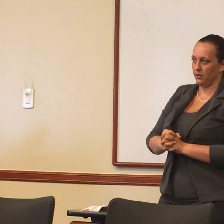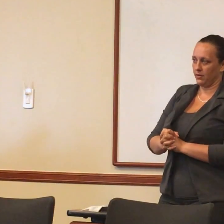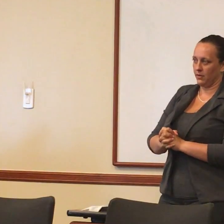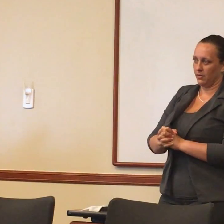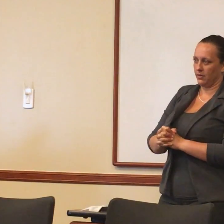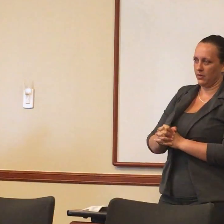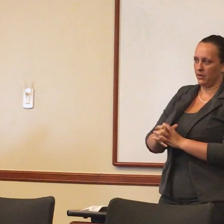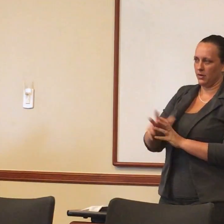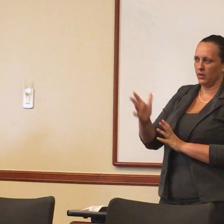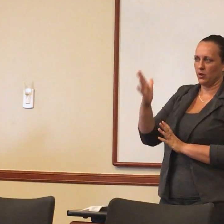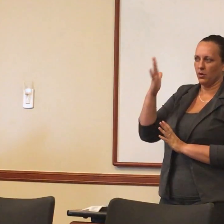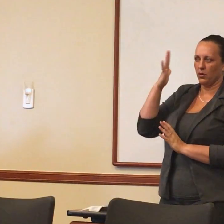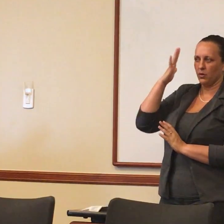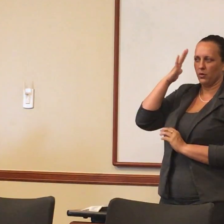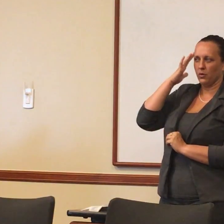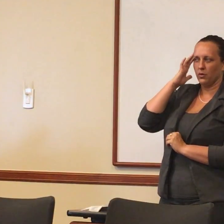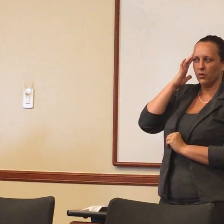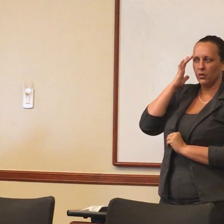Why